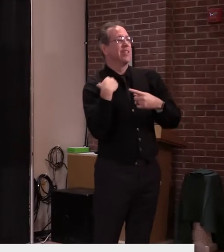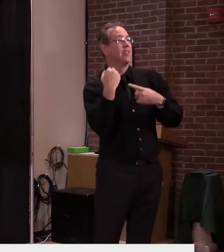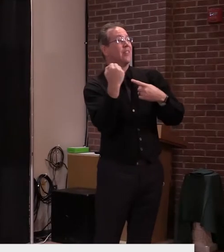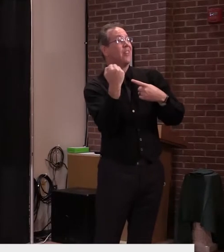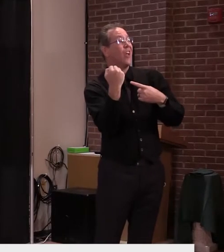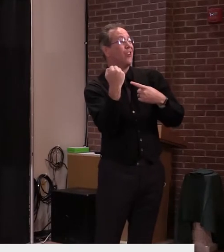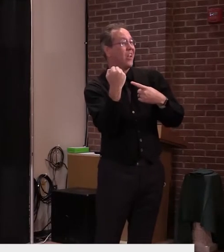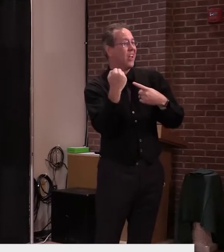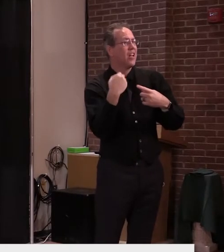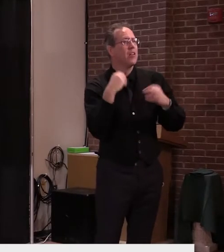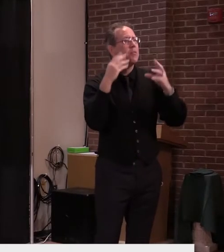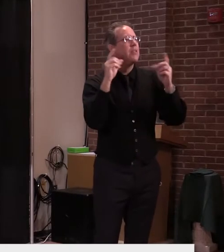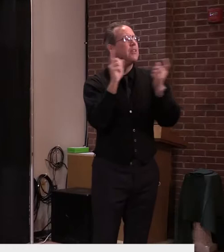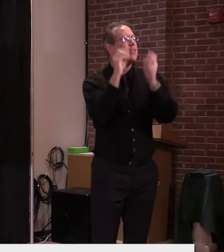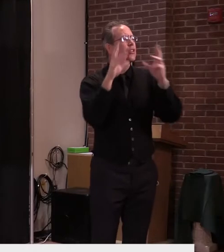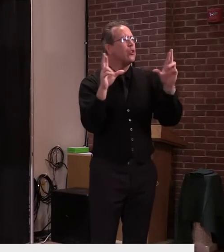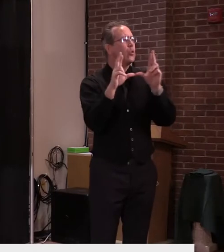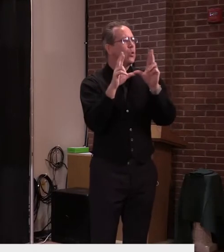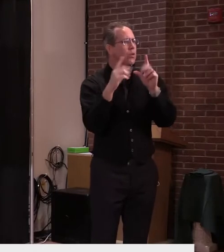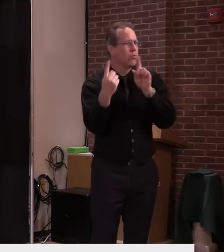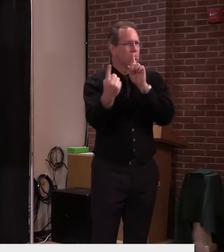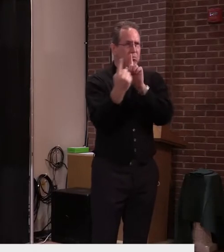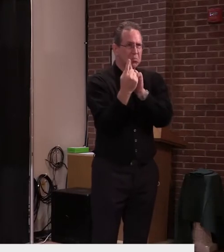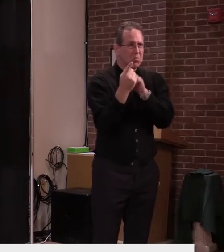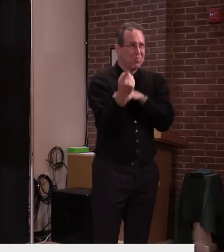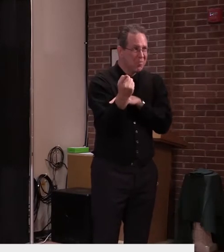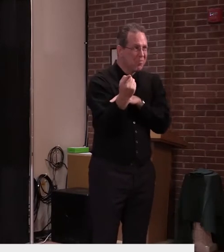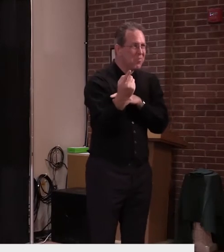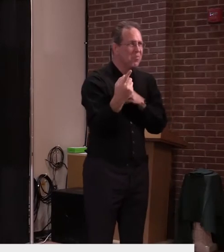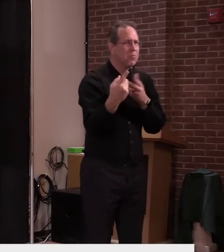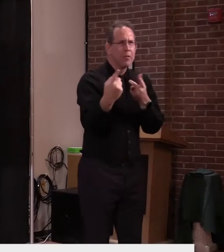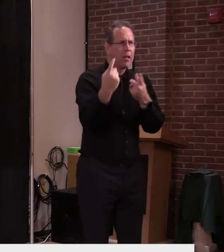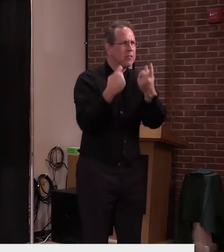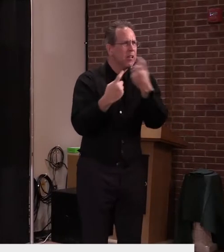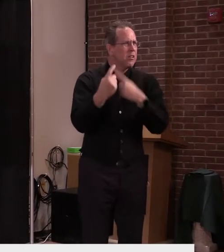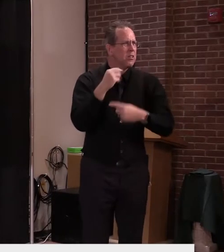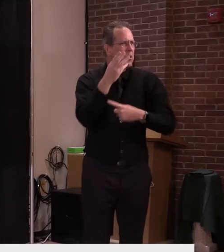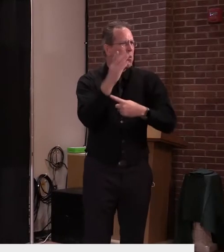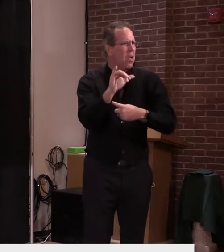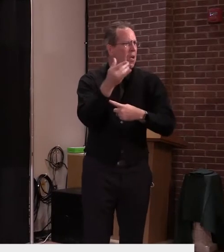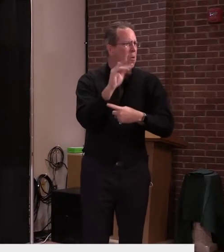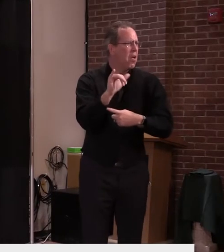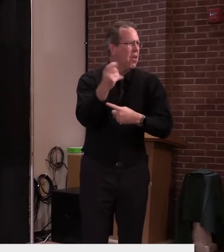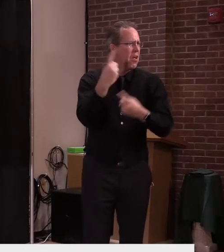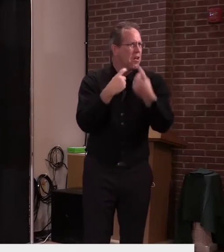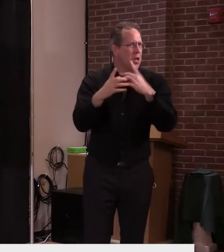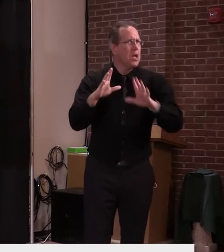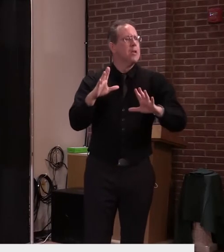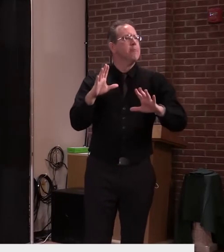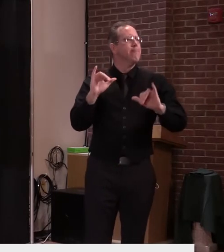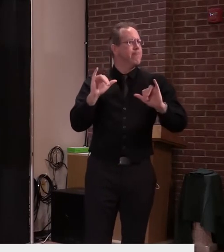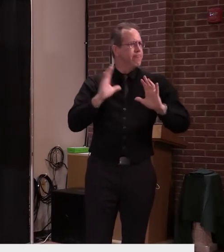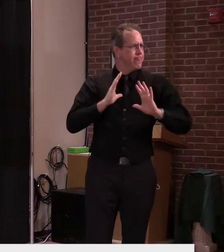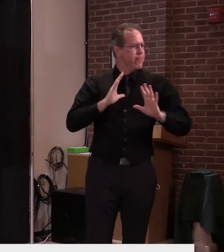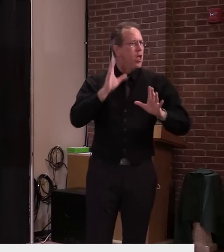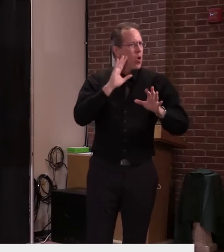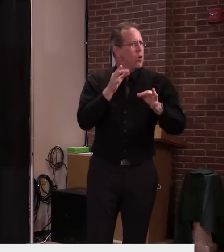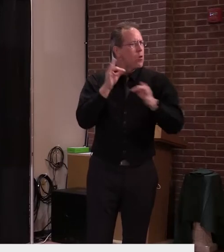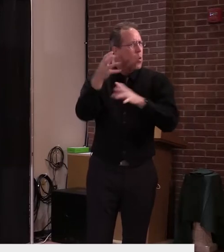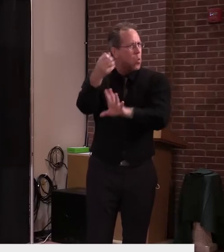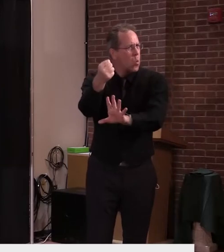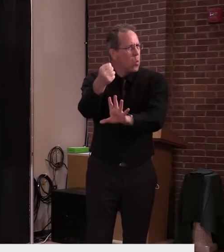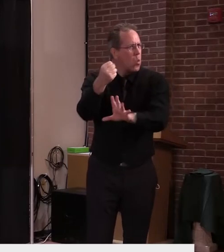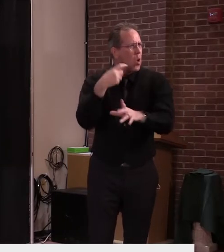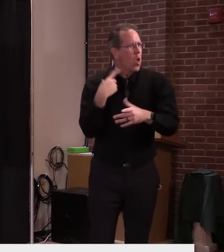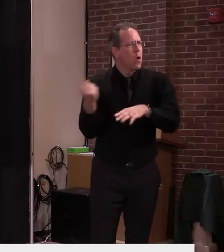many questions about the public health rationale for these changes, and I encouraged them to hold their public health questions until this week, when